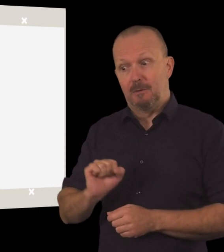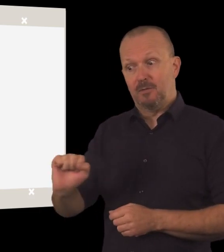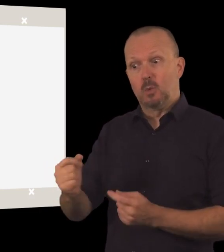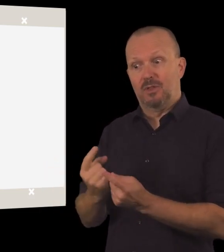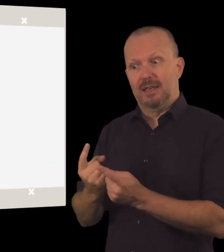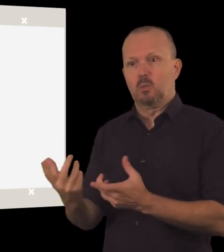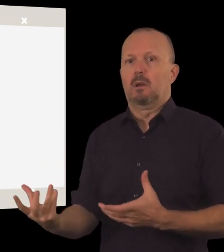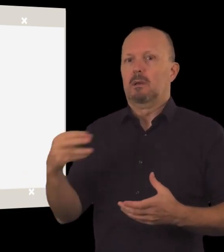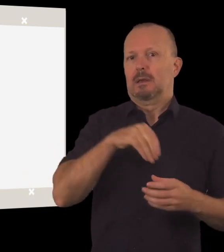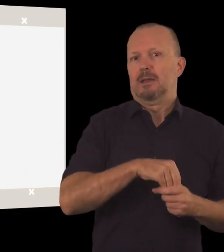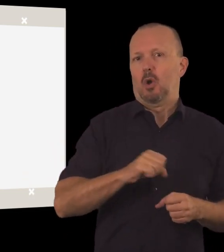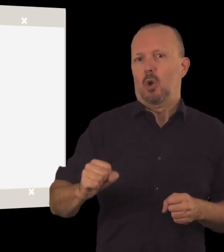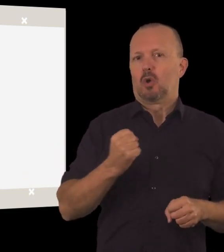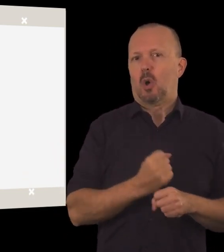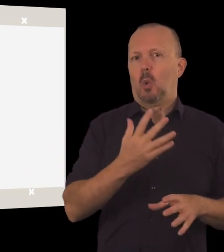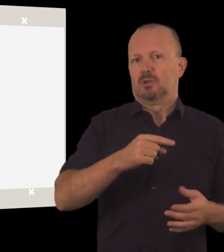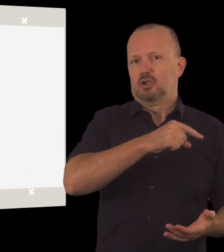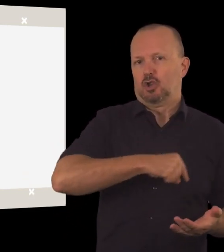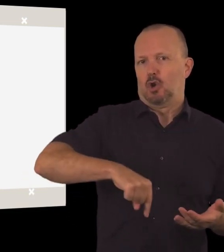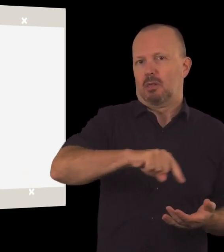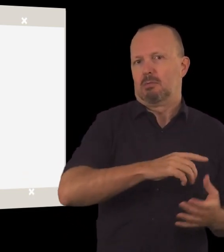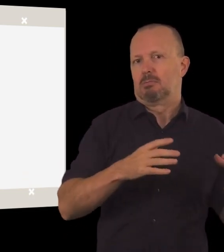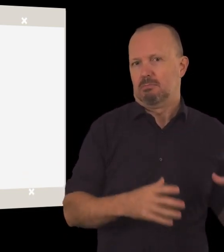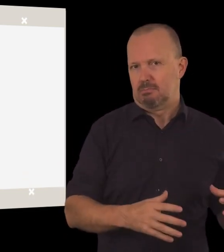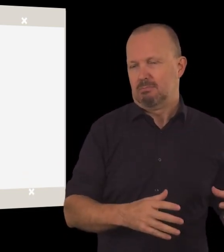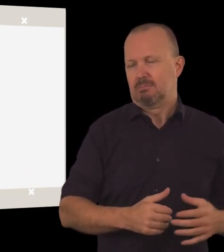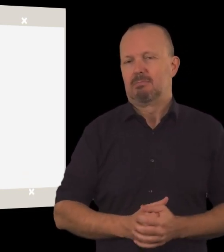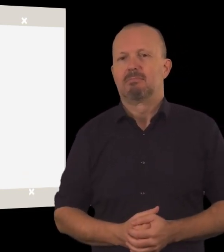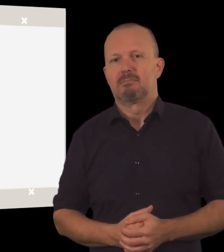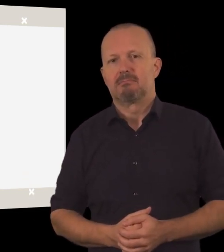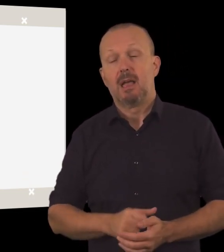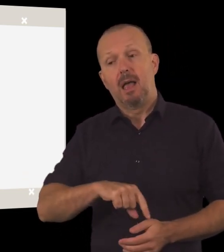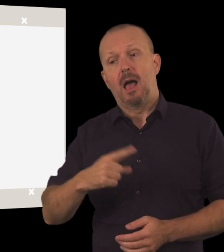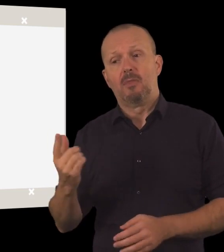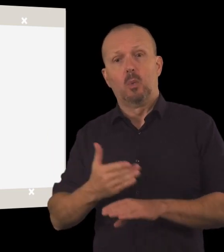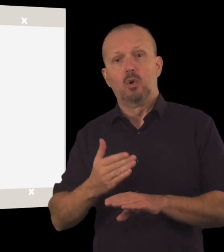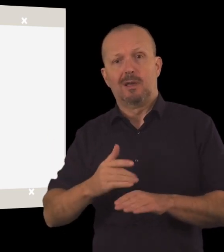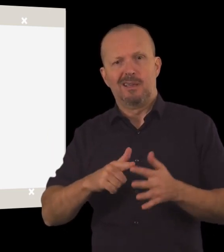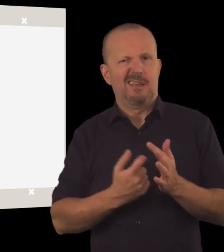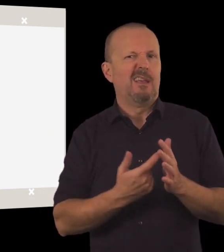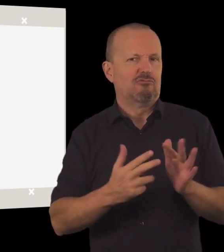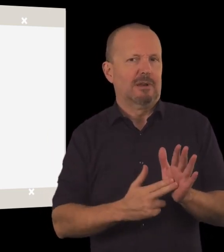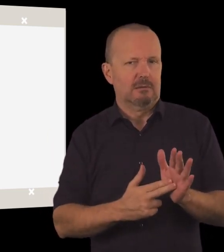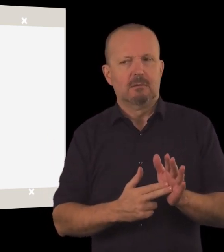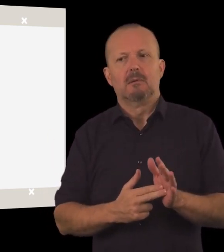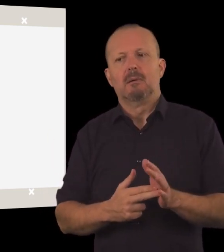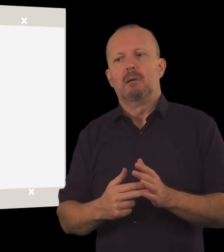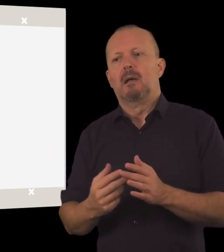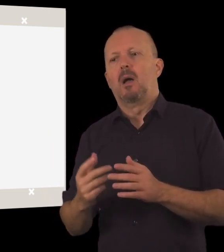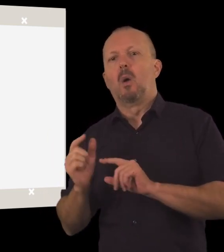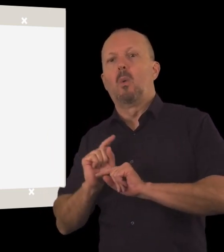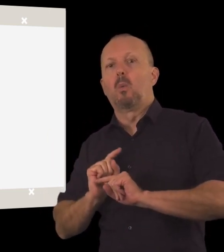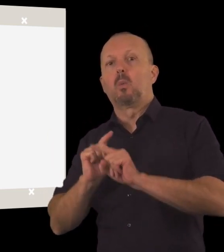Ōtautahi. Rekindle create and transform local resources through care and craft. This connects them